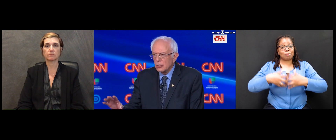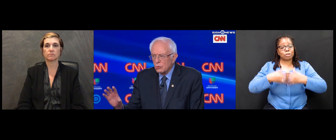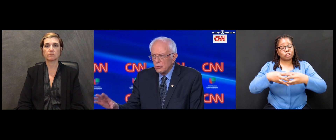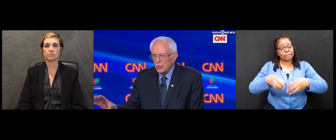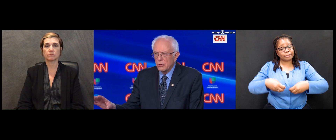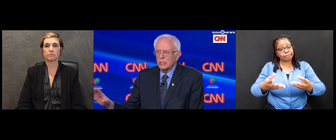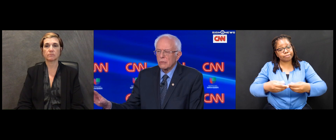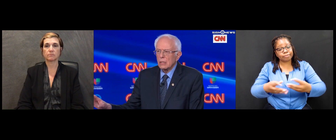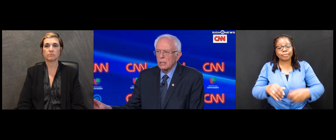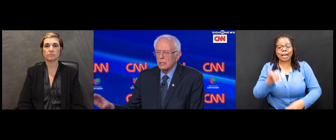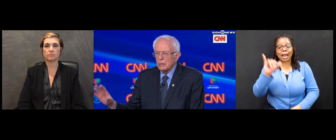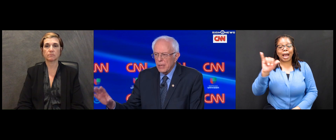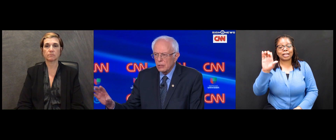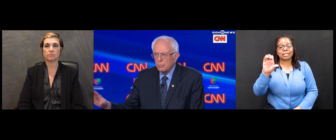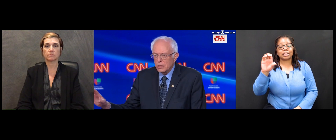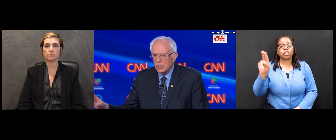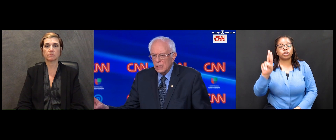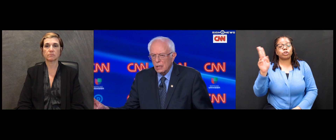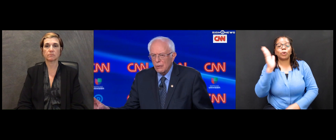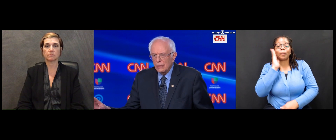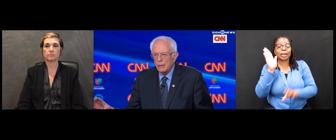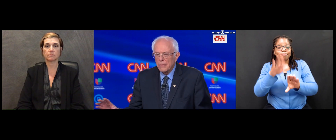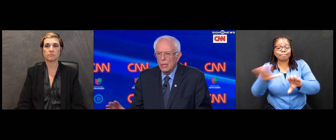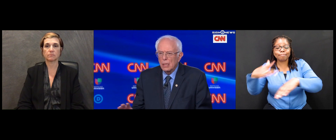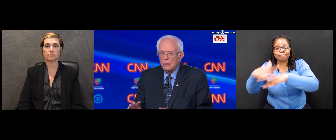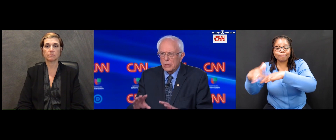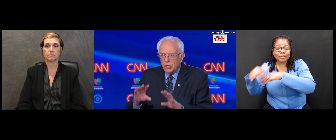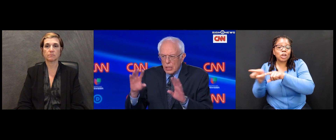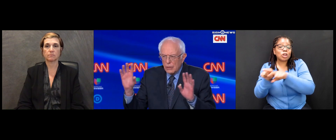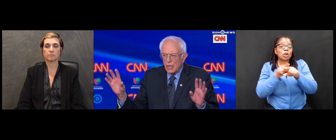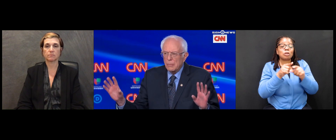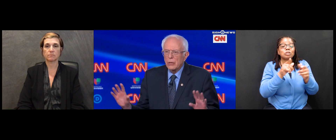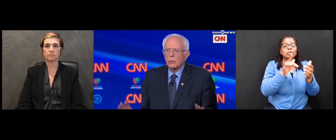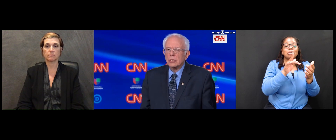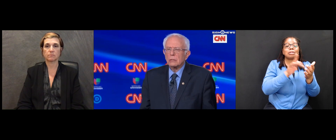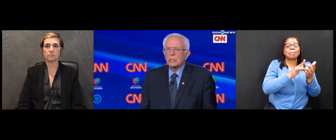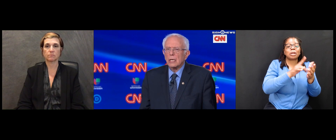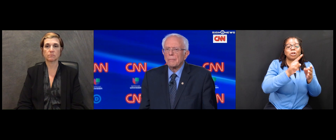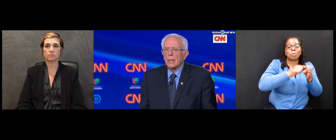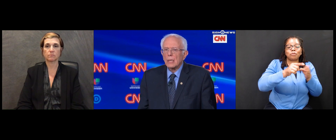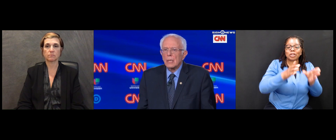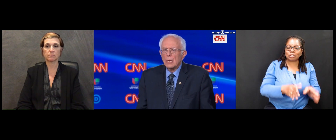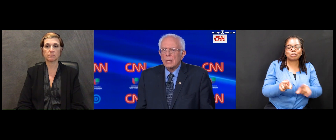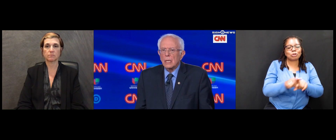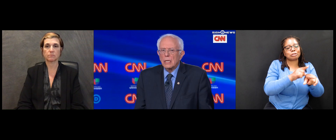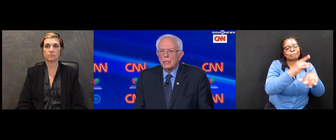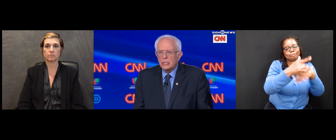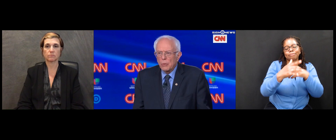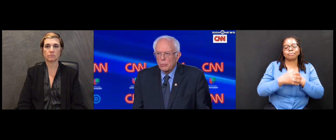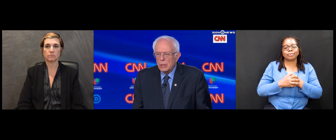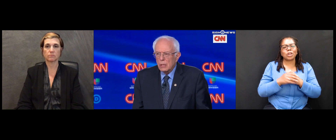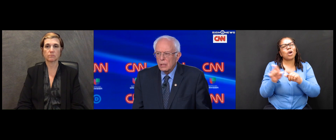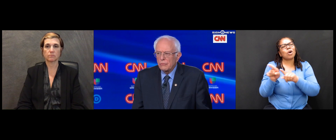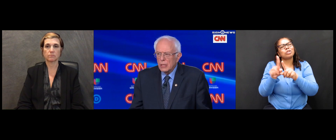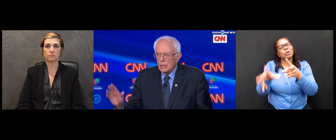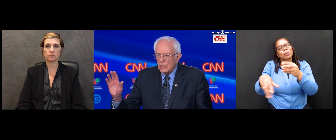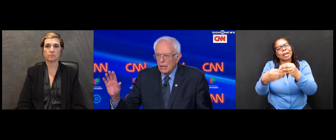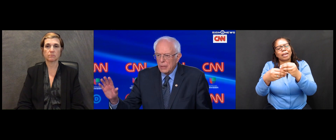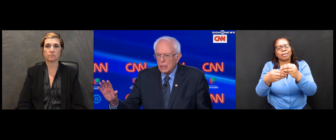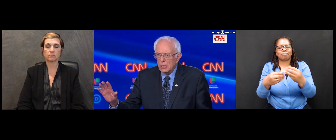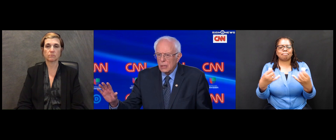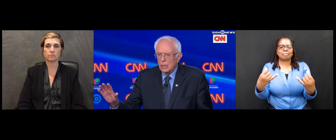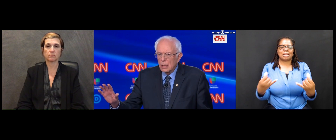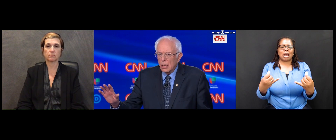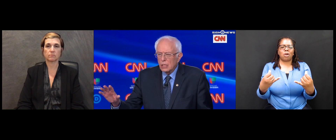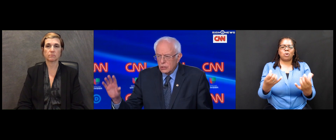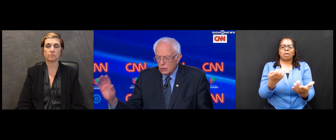the ICU units are out there, that the medical personnel are out there. But Jake, if I might also say that in this moment of